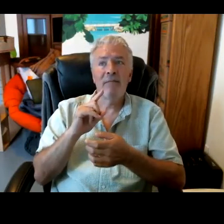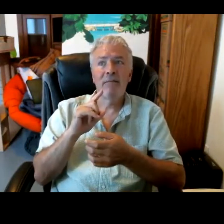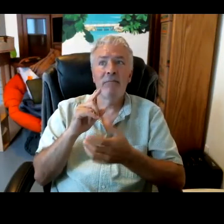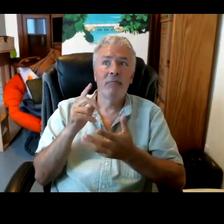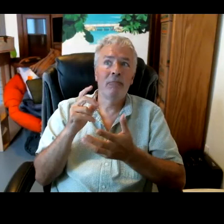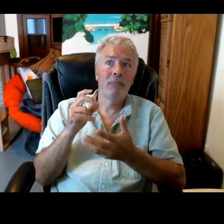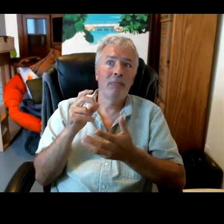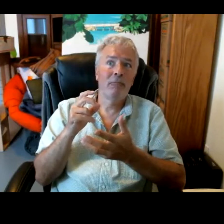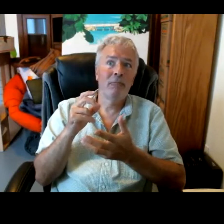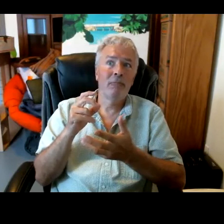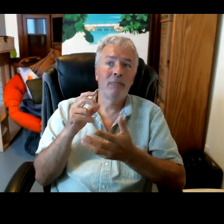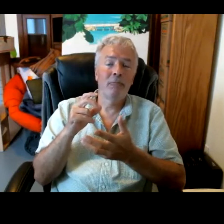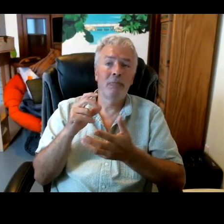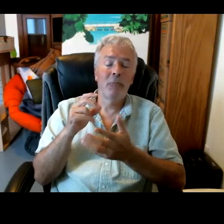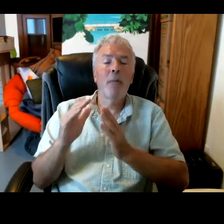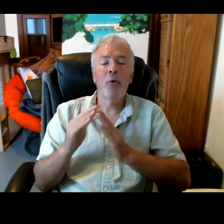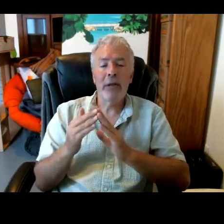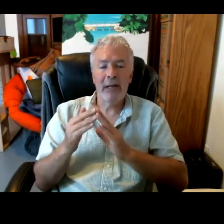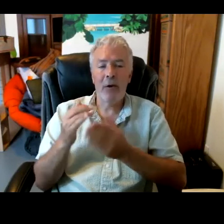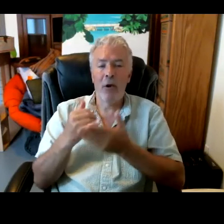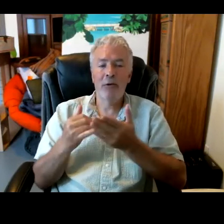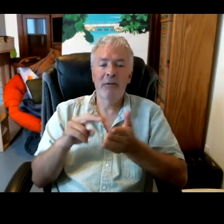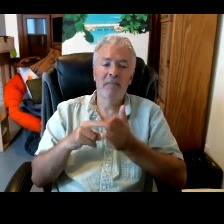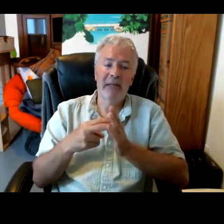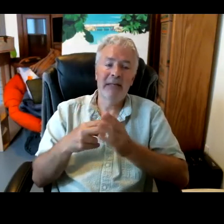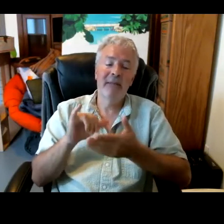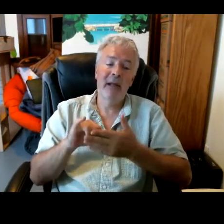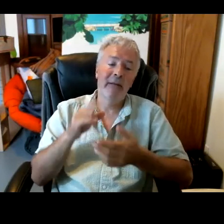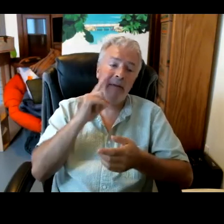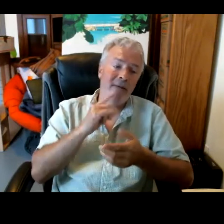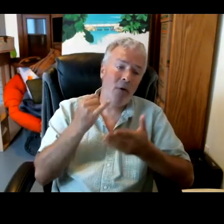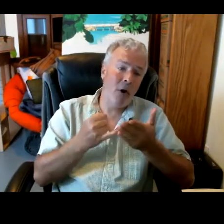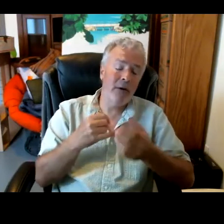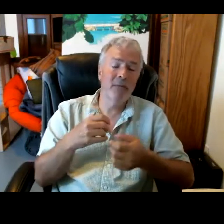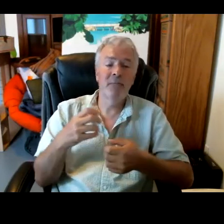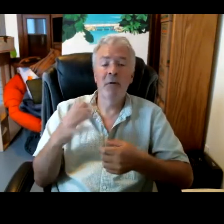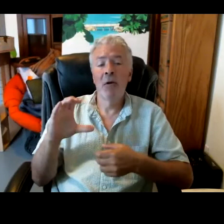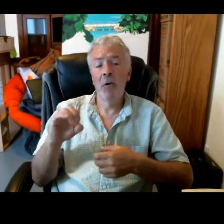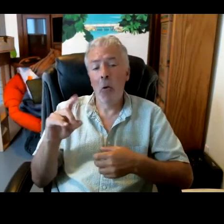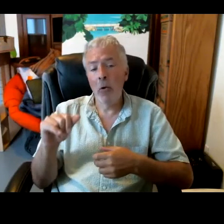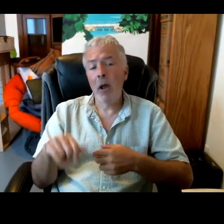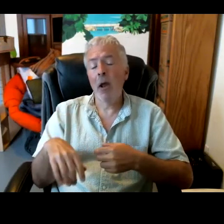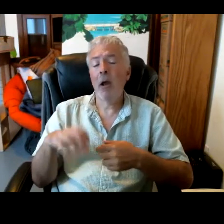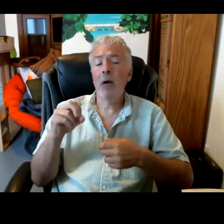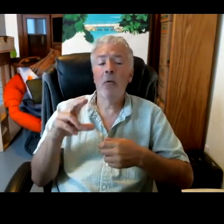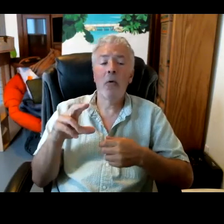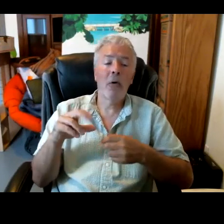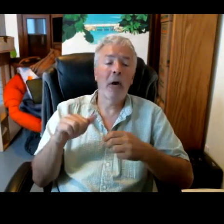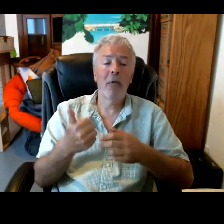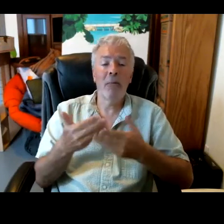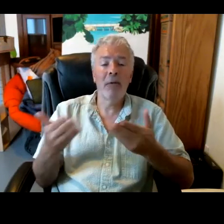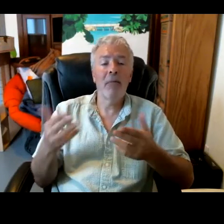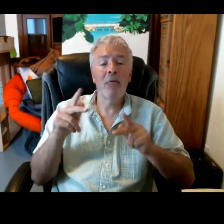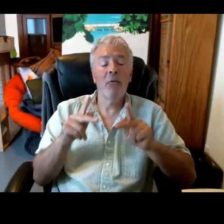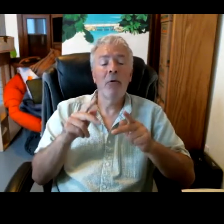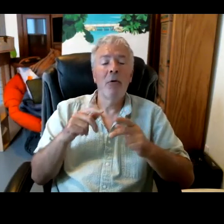it's a deaf manifesto, deaf visual arts manifesto that community, the artists within the